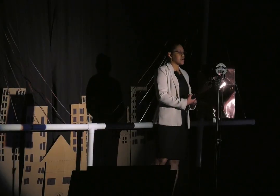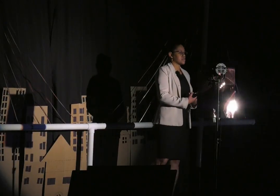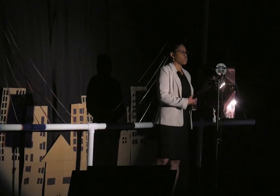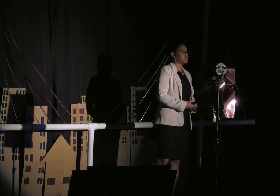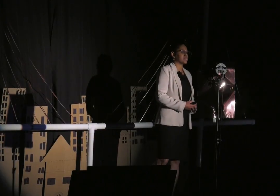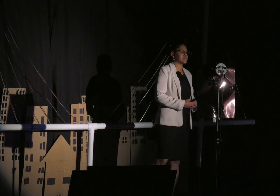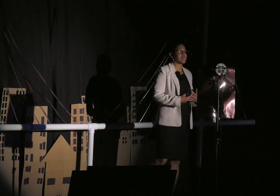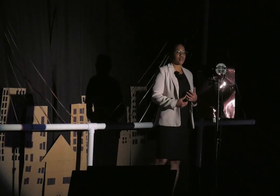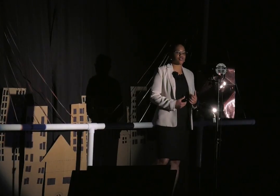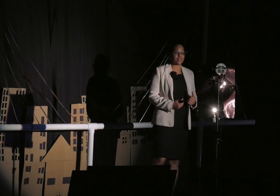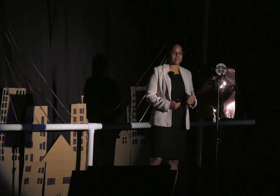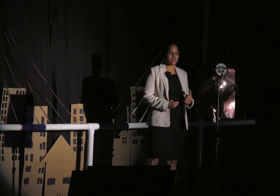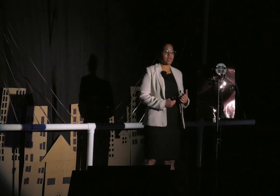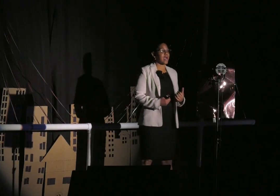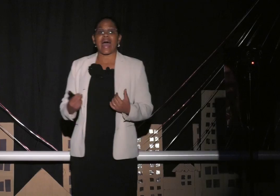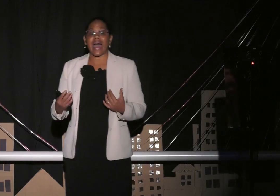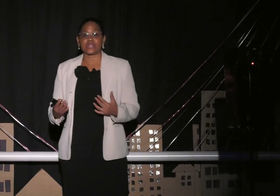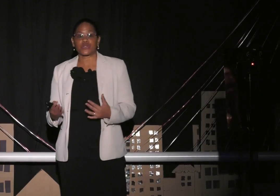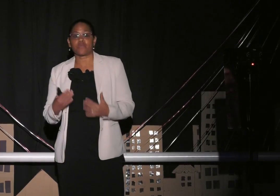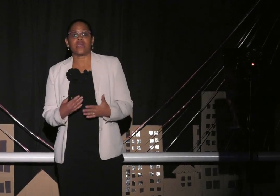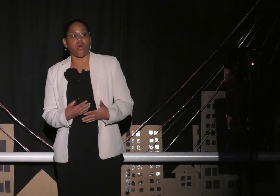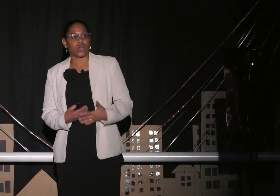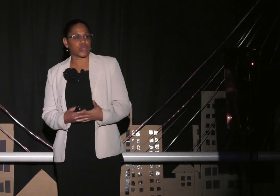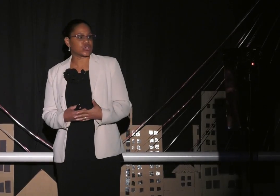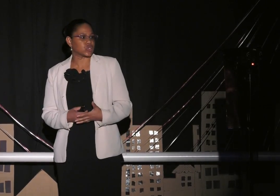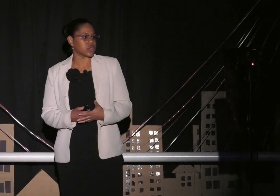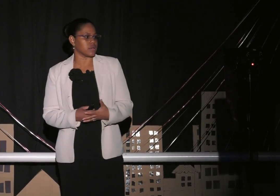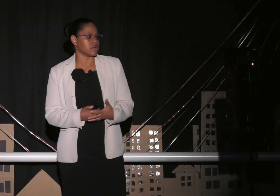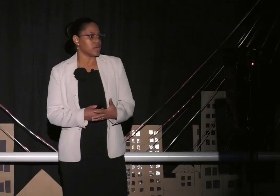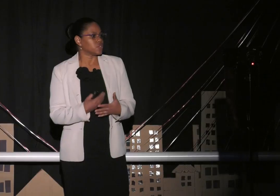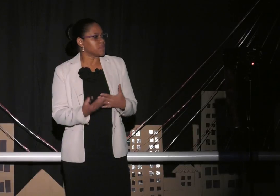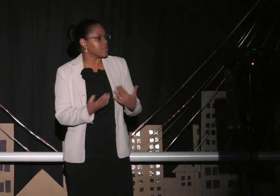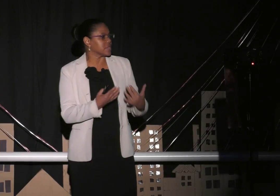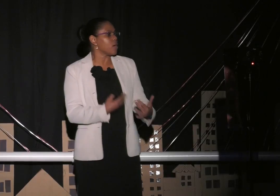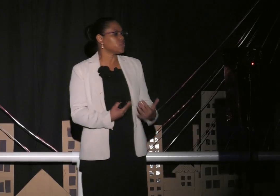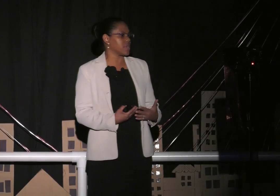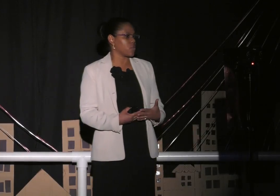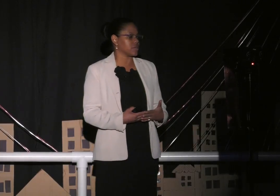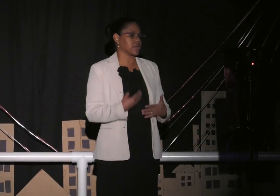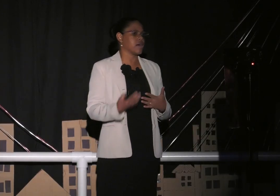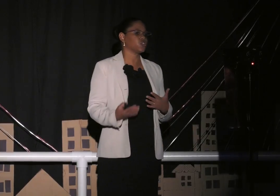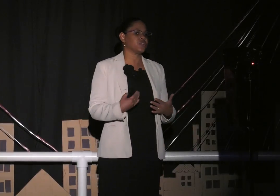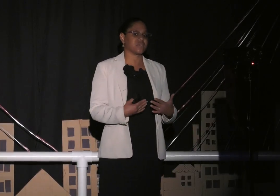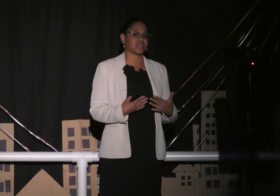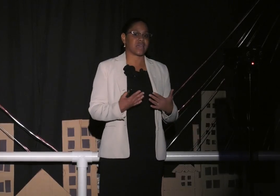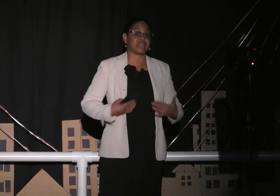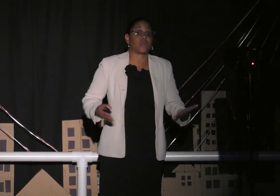understand what it is that they're trying to say, and to be understood, to be able to communicate with us, to contribute to the society that we